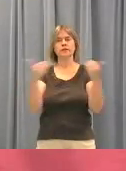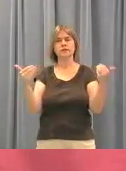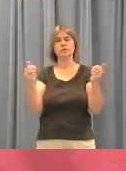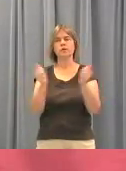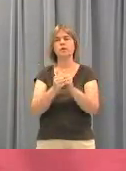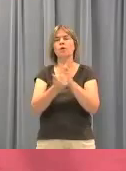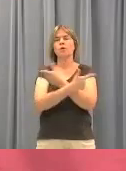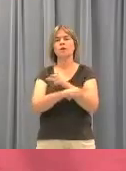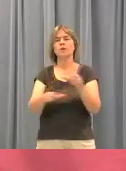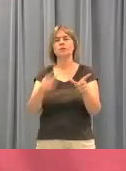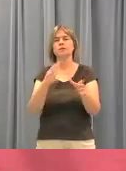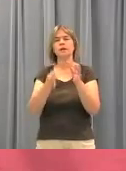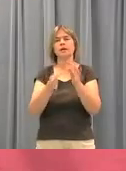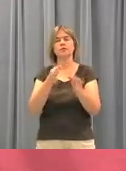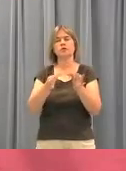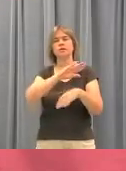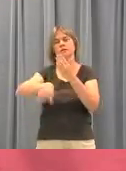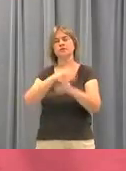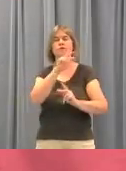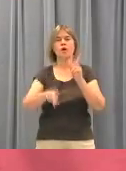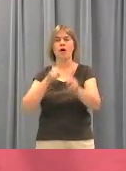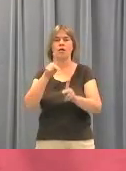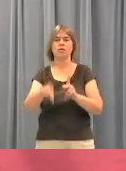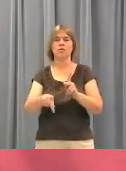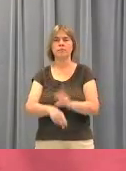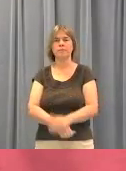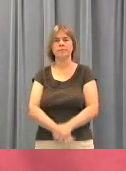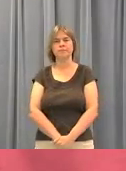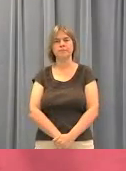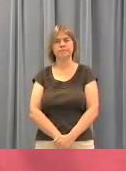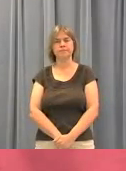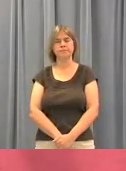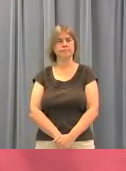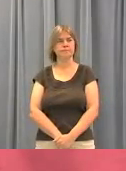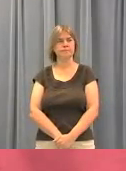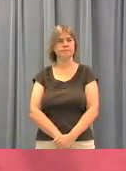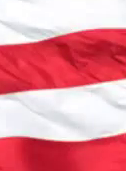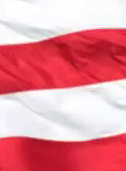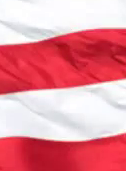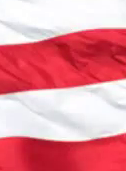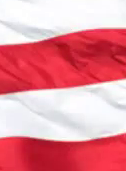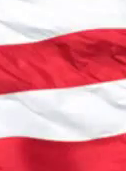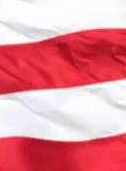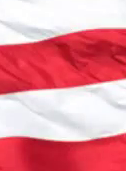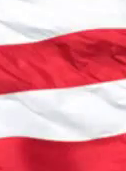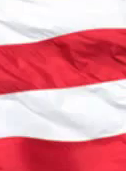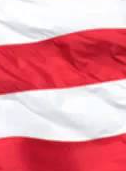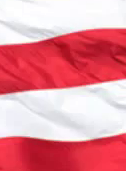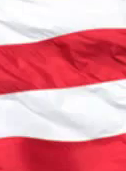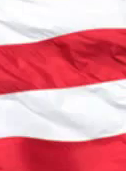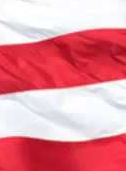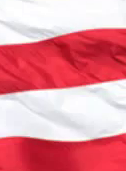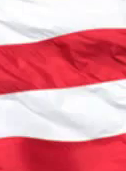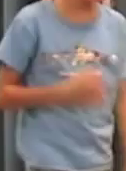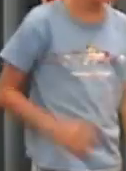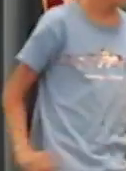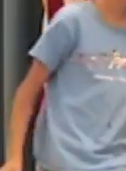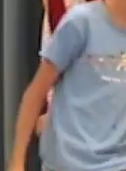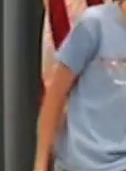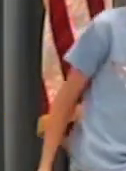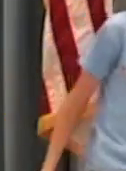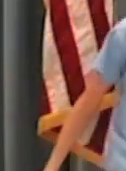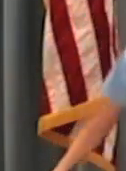for which it stands, one nation, under God, indivisible, with liberty and justice for all.